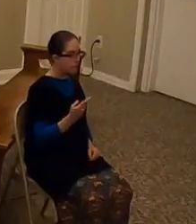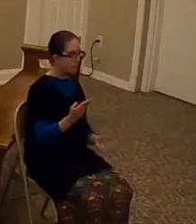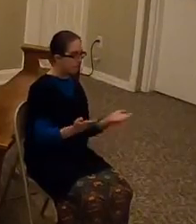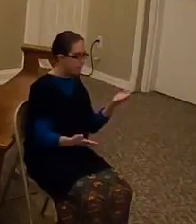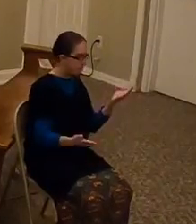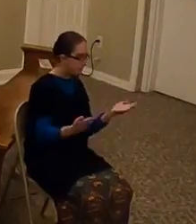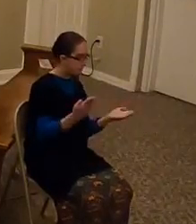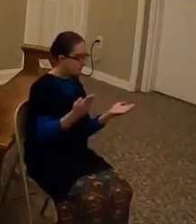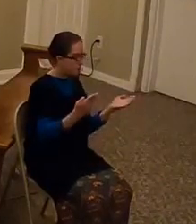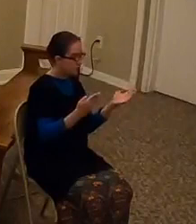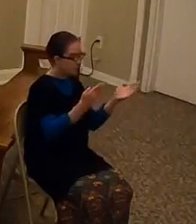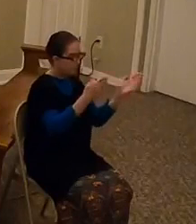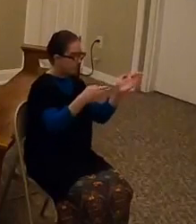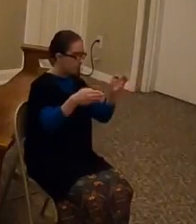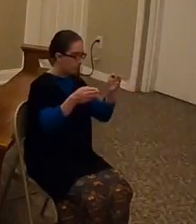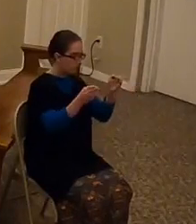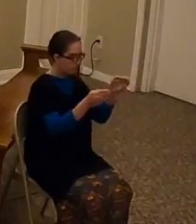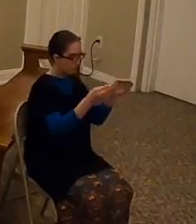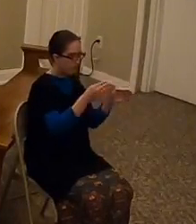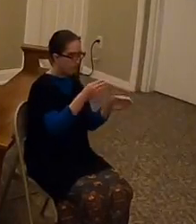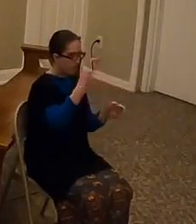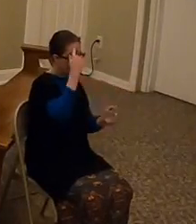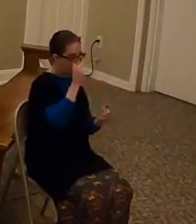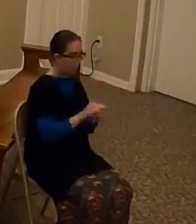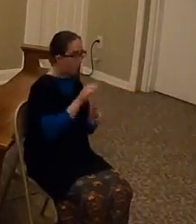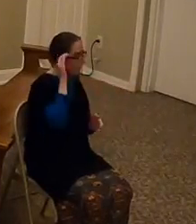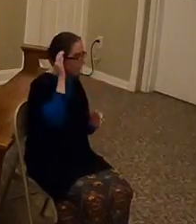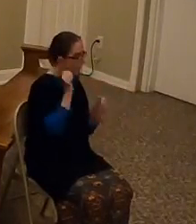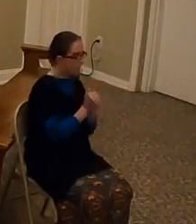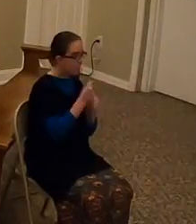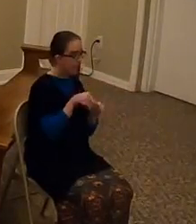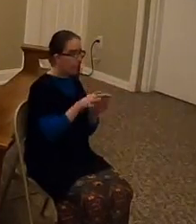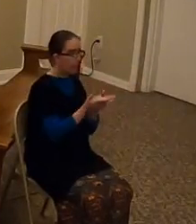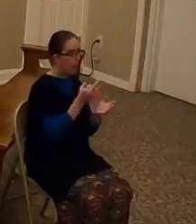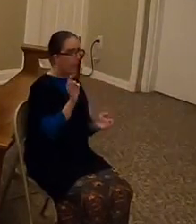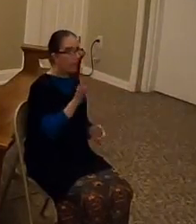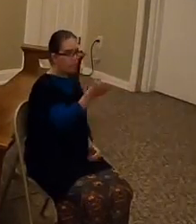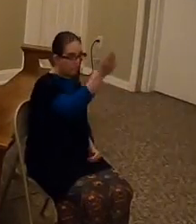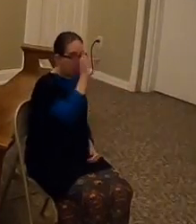every wind of doctrine he hears with the Word of God.